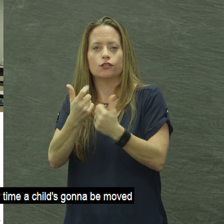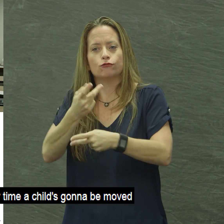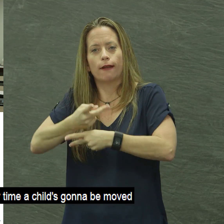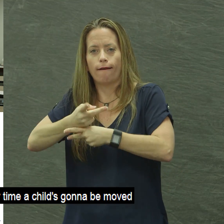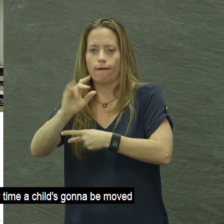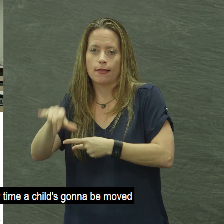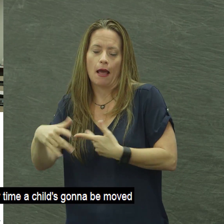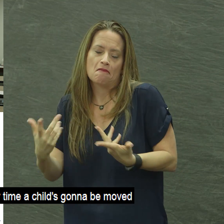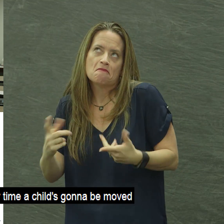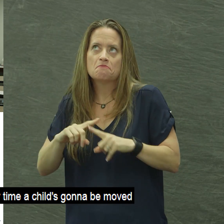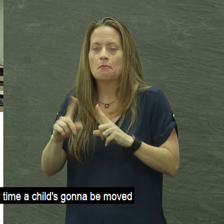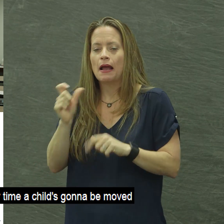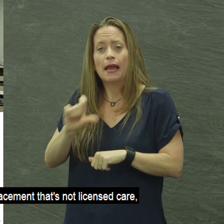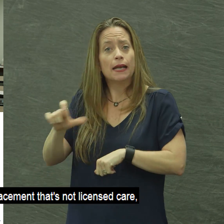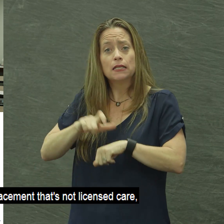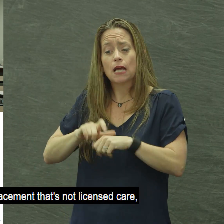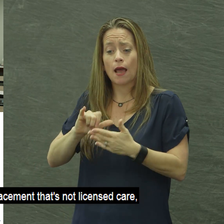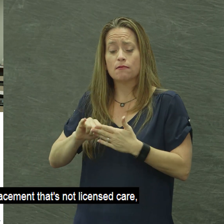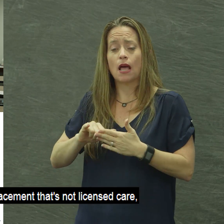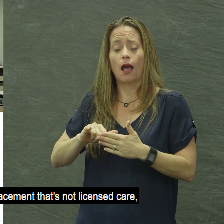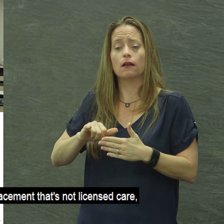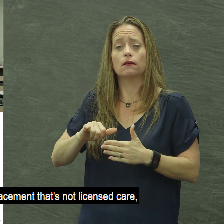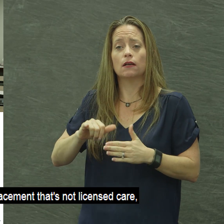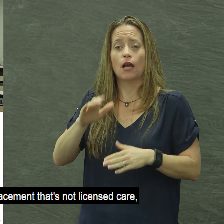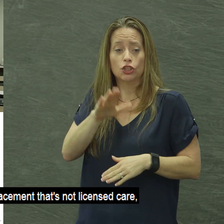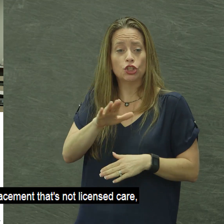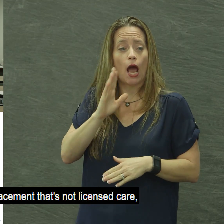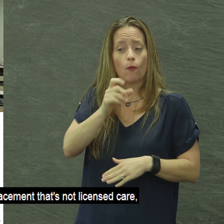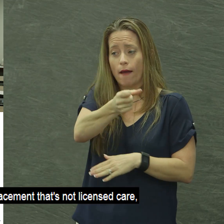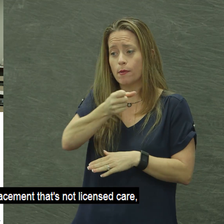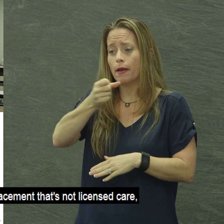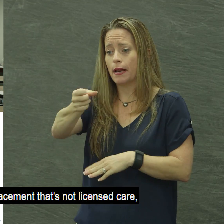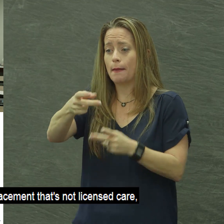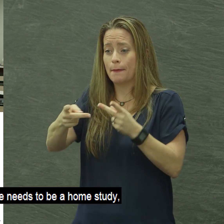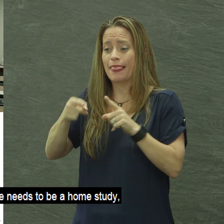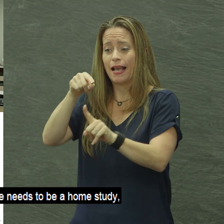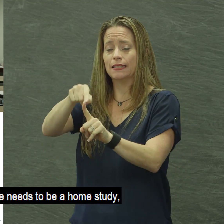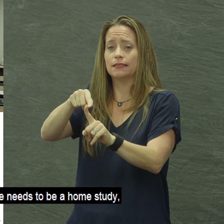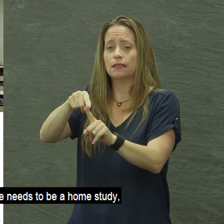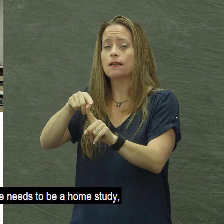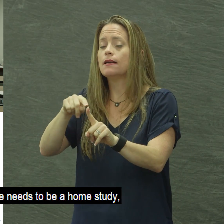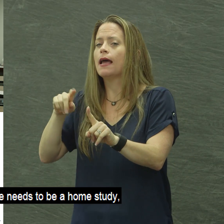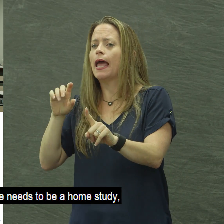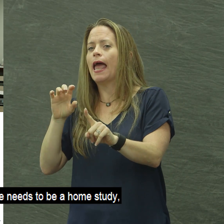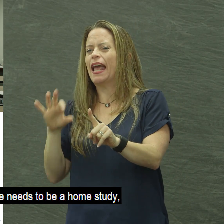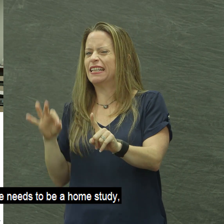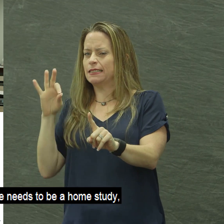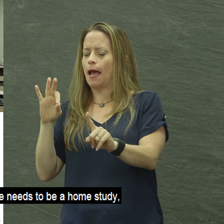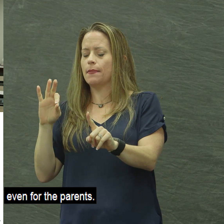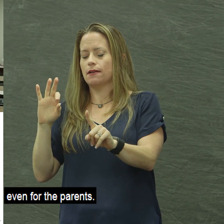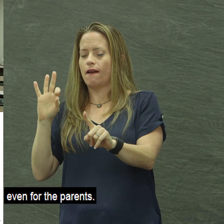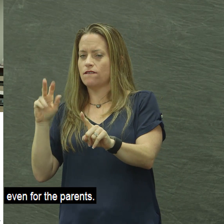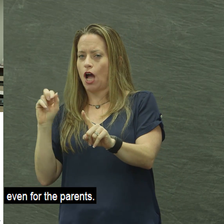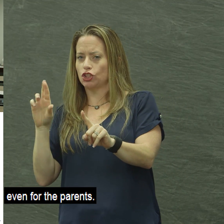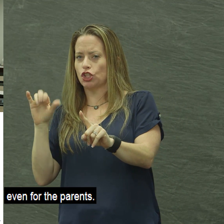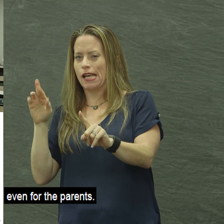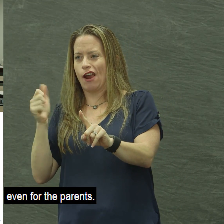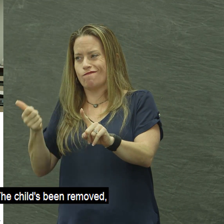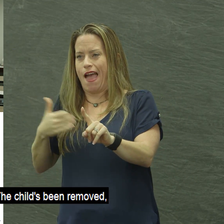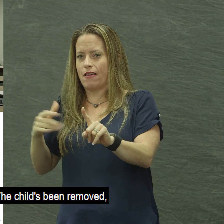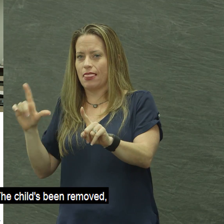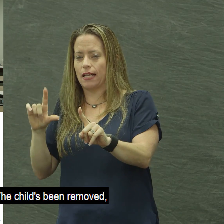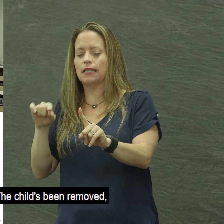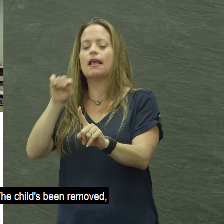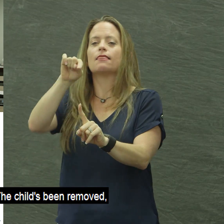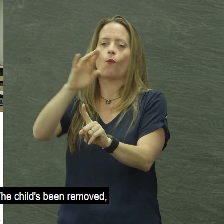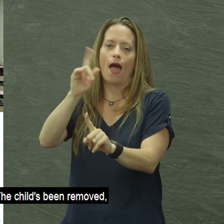But anytime a child's going to be moved into a placement that's not licensed care, there needs to be a home study. Even for the parents,